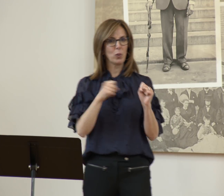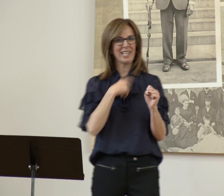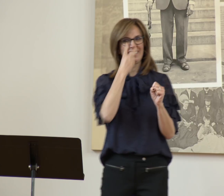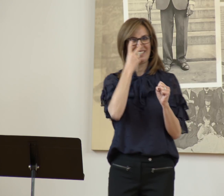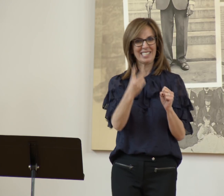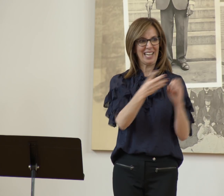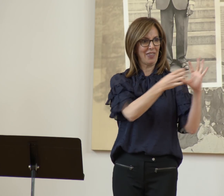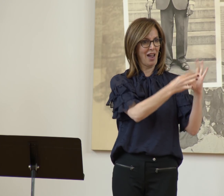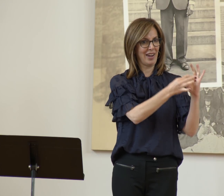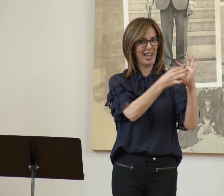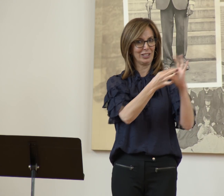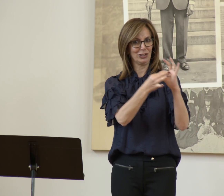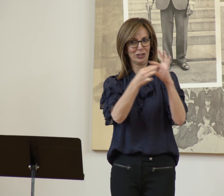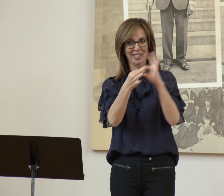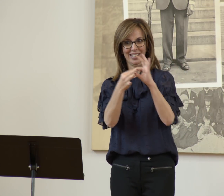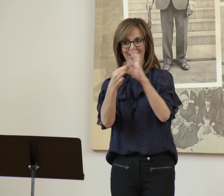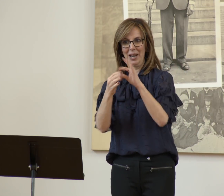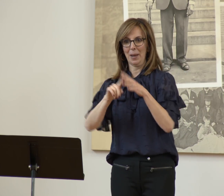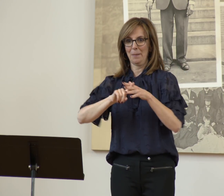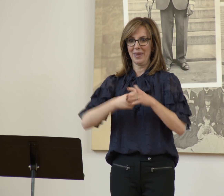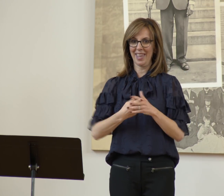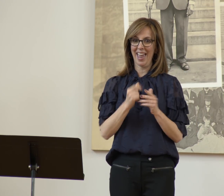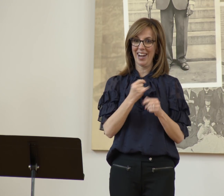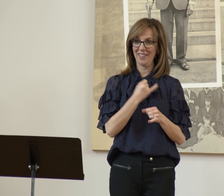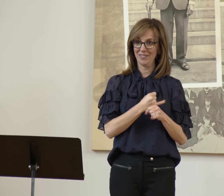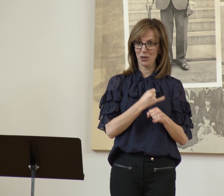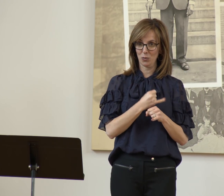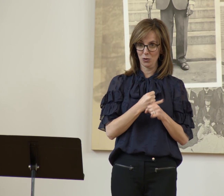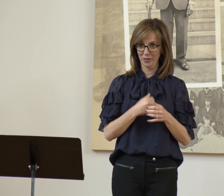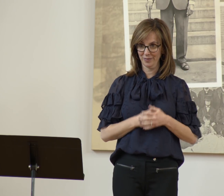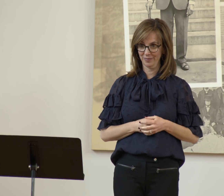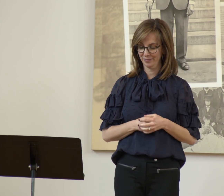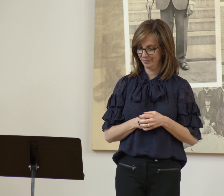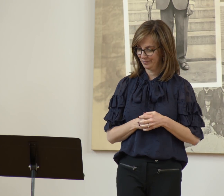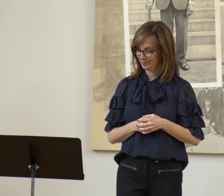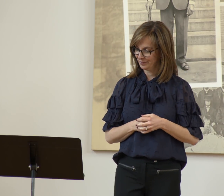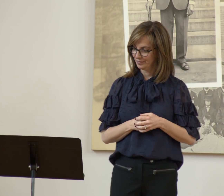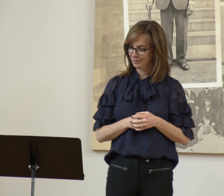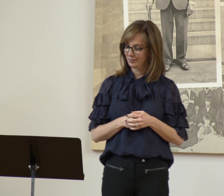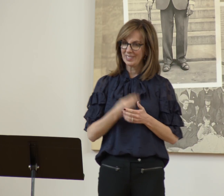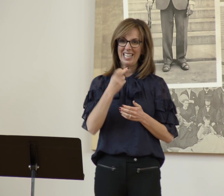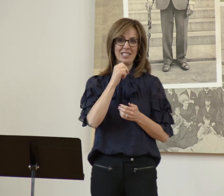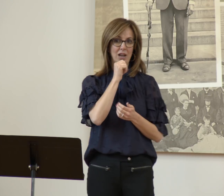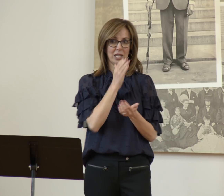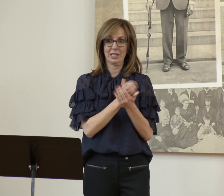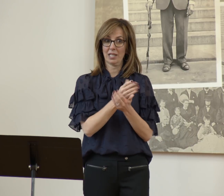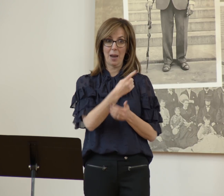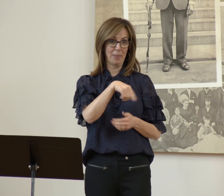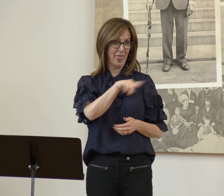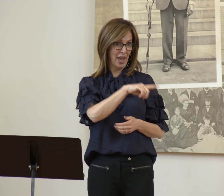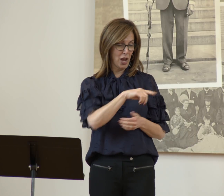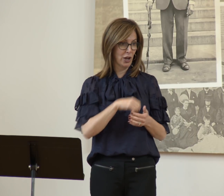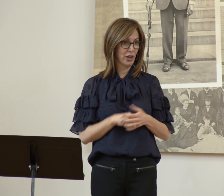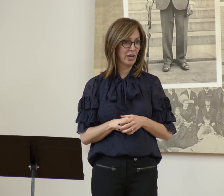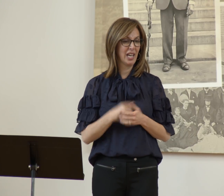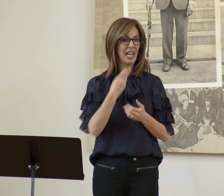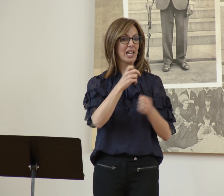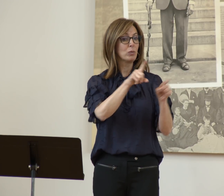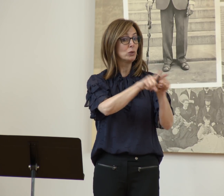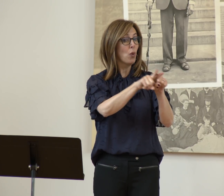as well as a list of others. But you can see the connections and the beginnings and his roots at